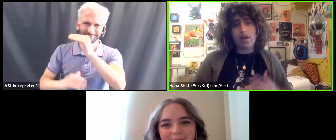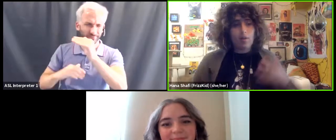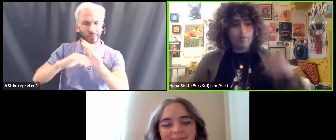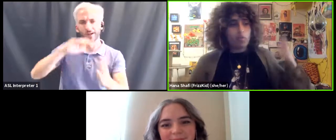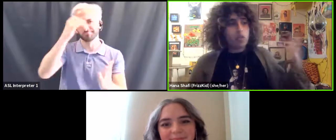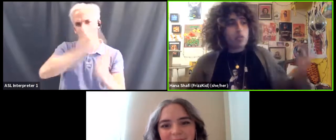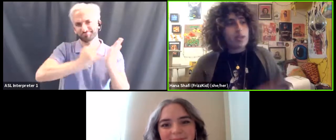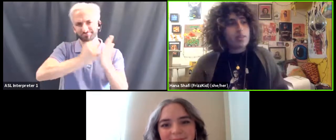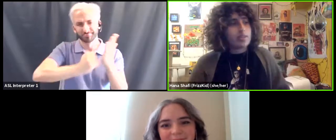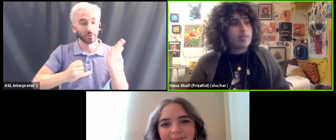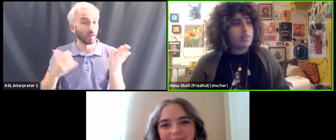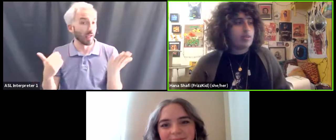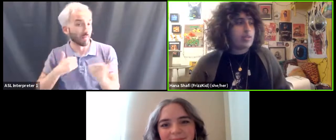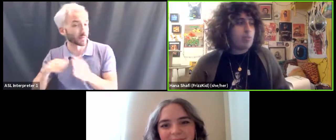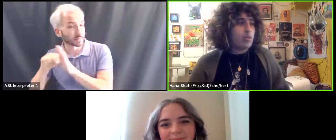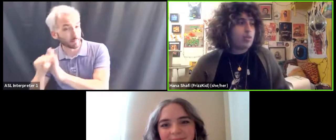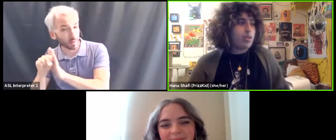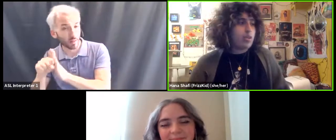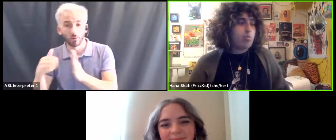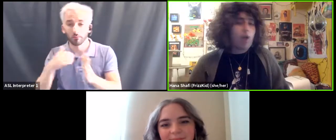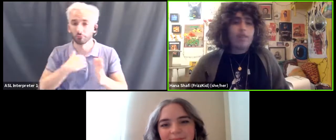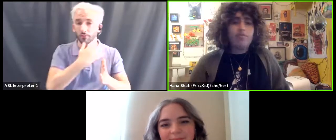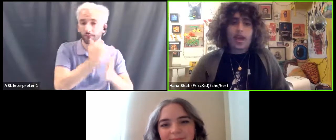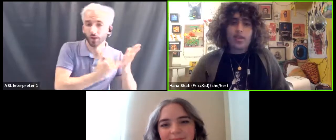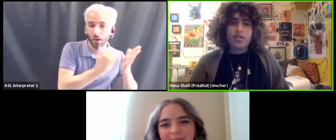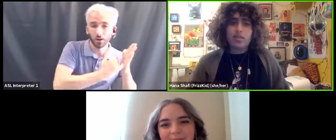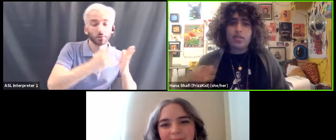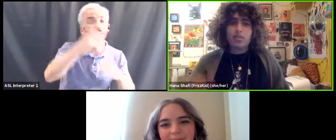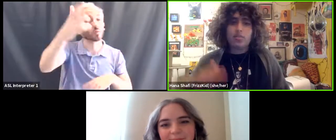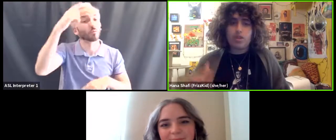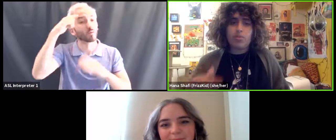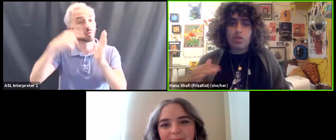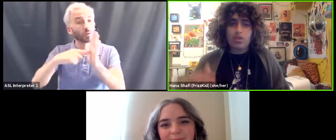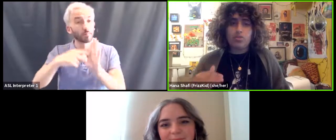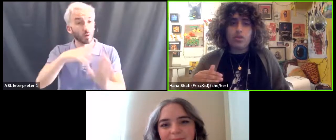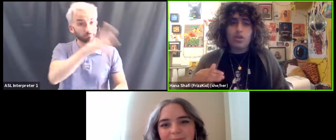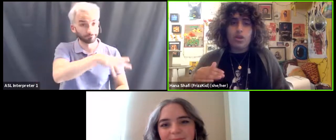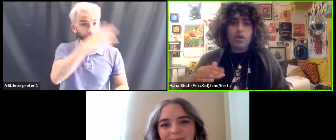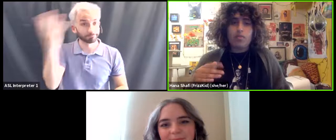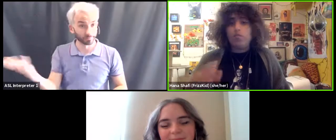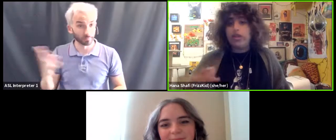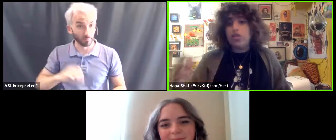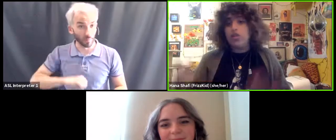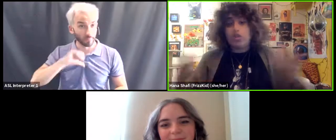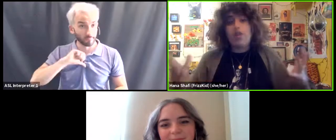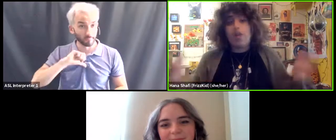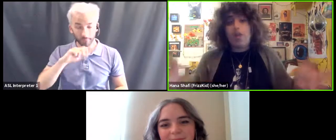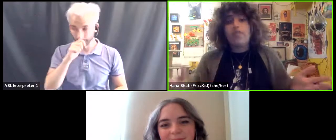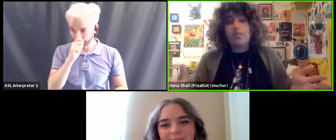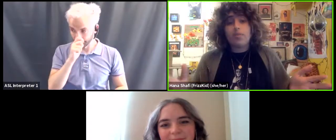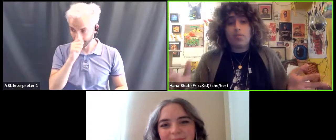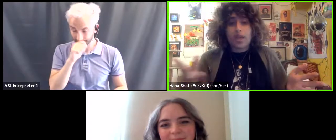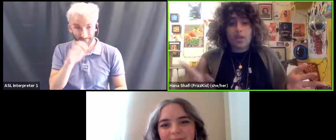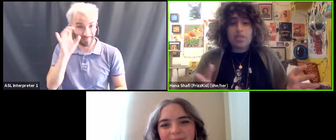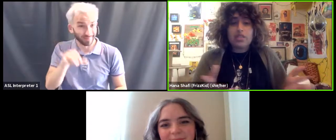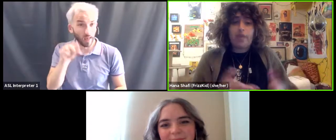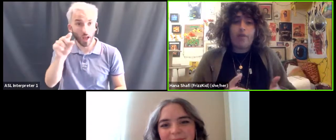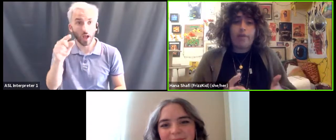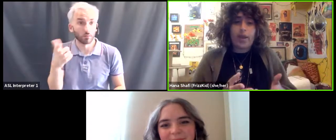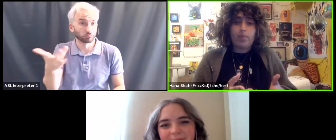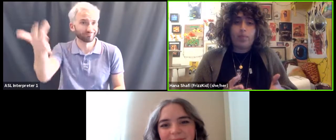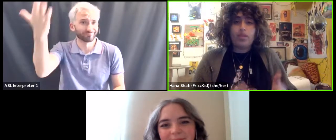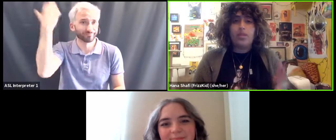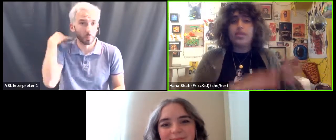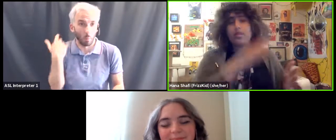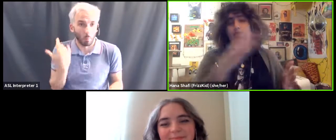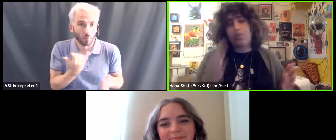that. When you look at things like, for example, the pride flags and these symbols that we use, it just started off as someone creating a piece of art,